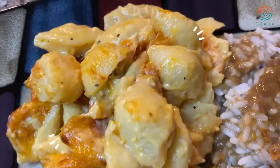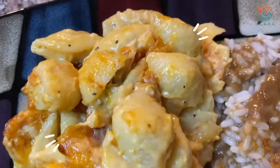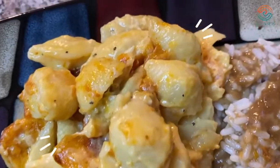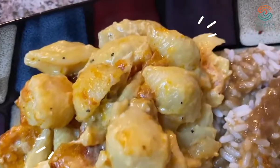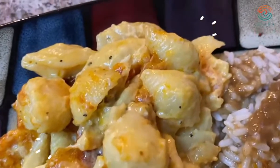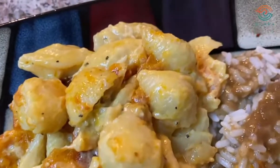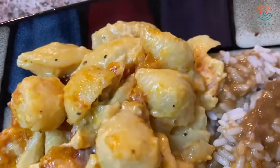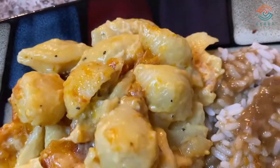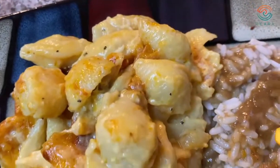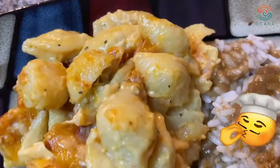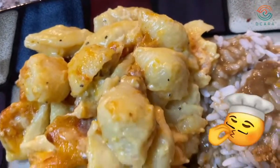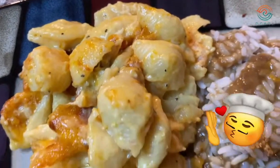minutes.